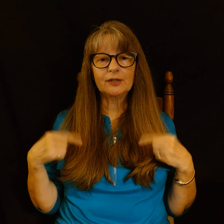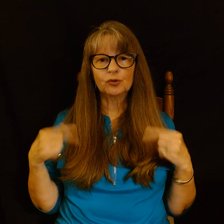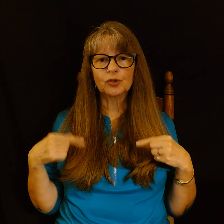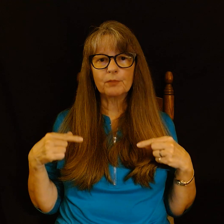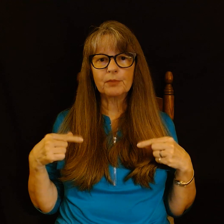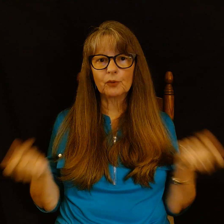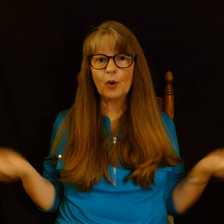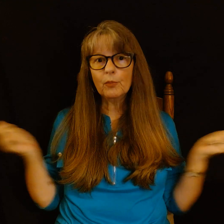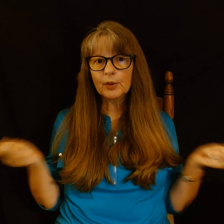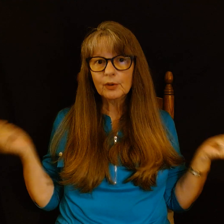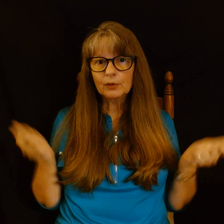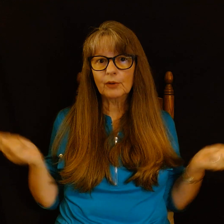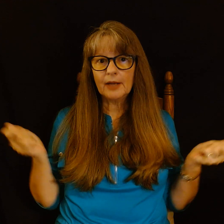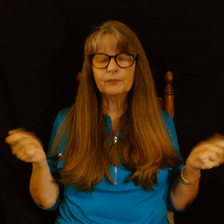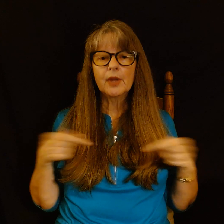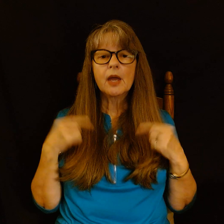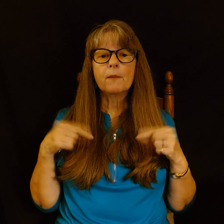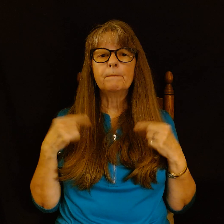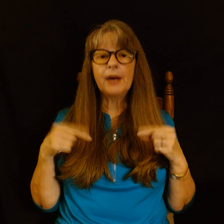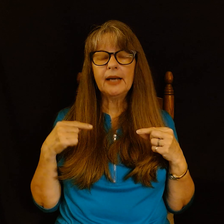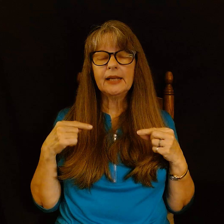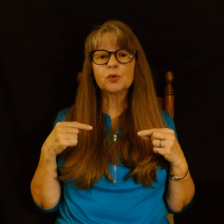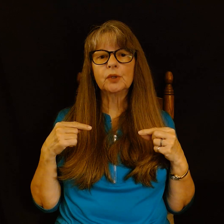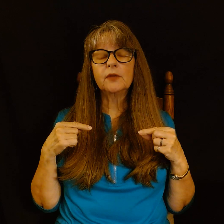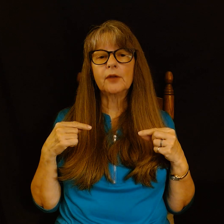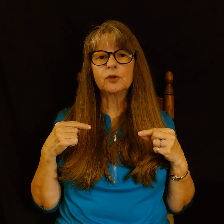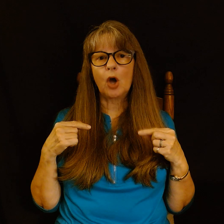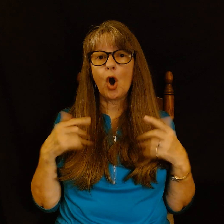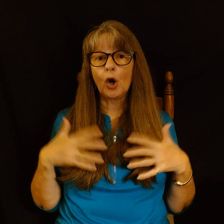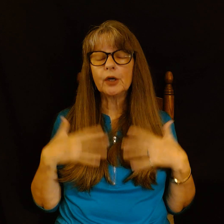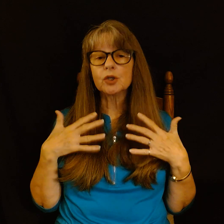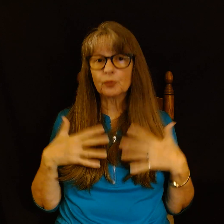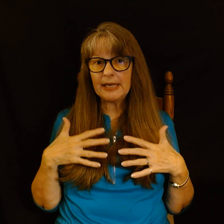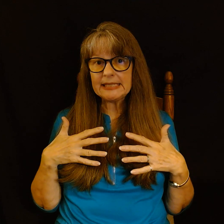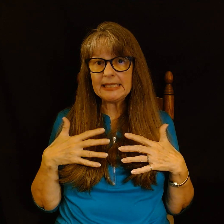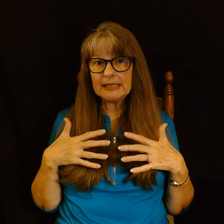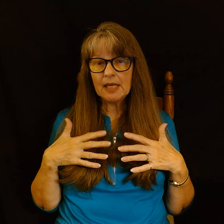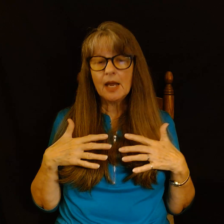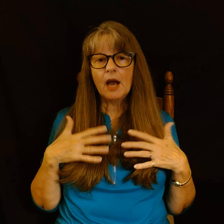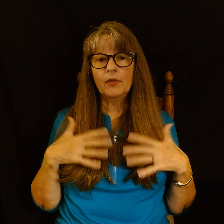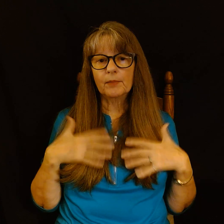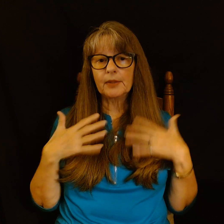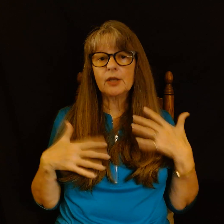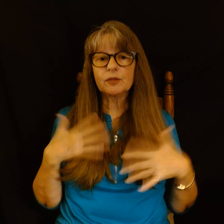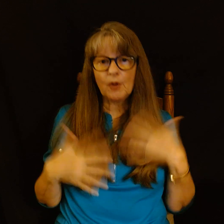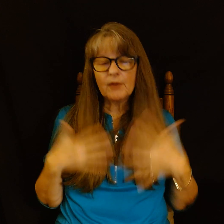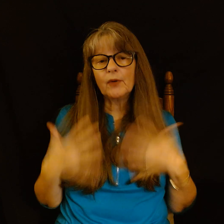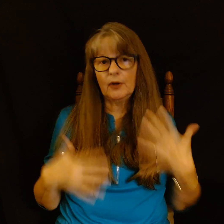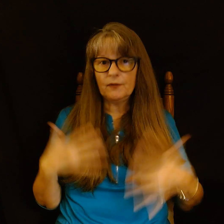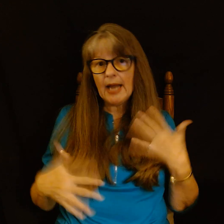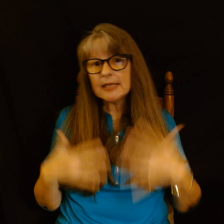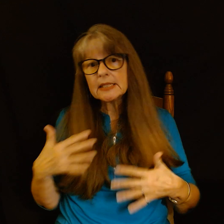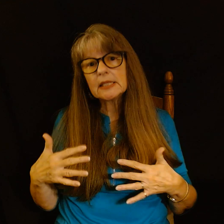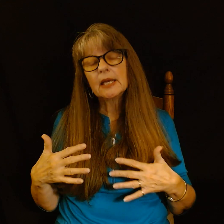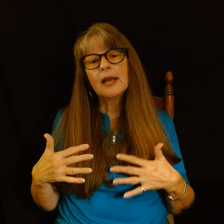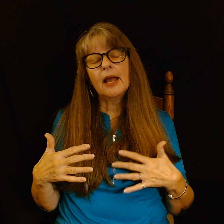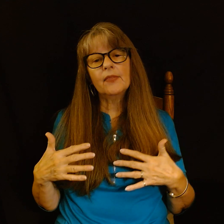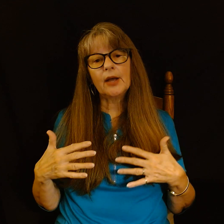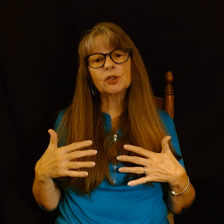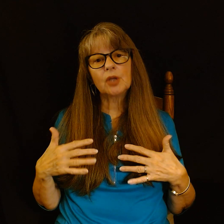you're jumping rope, right? But it's really the heart is racing, the blood is flowing very fast, and that's